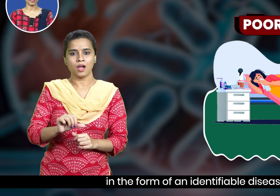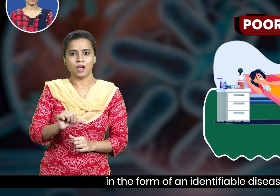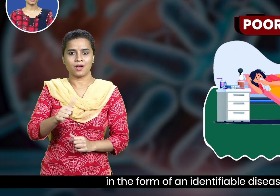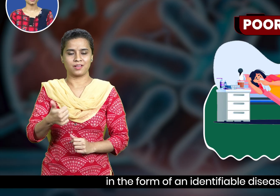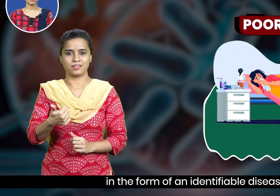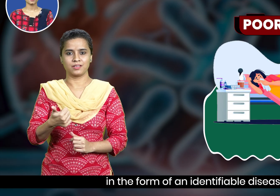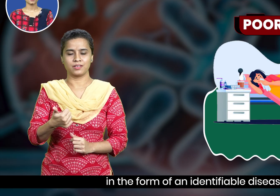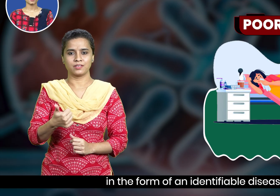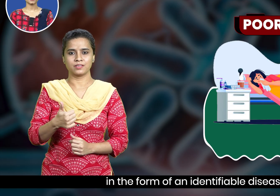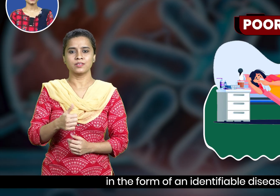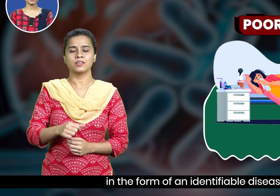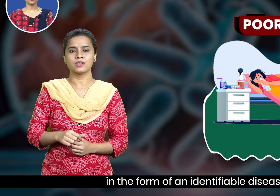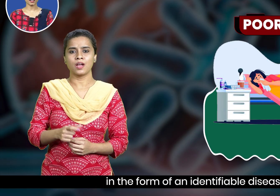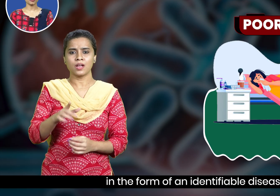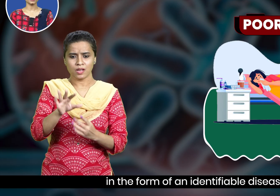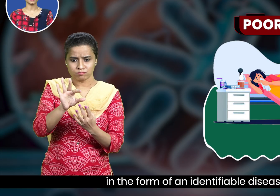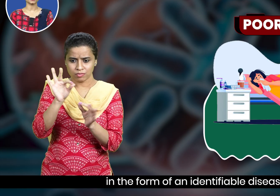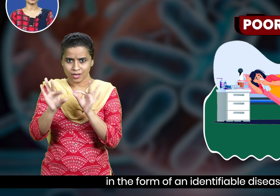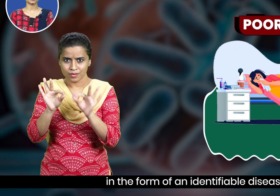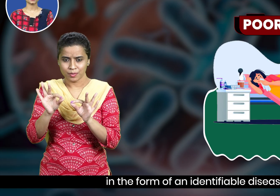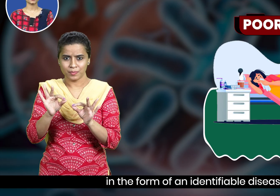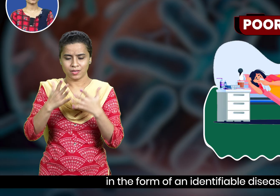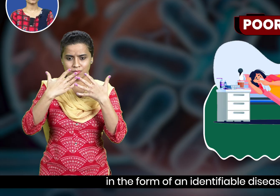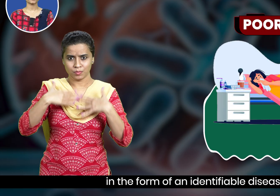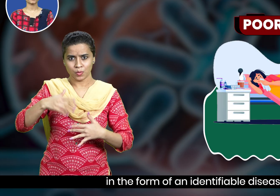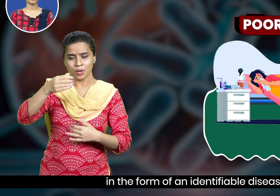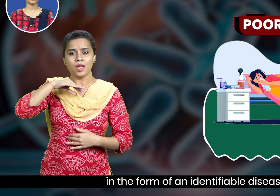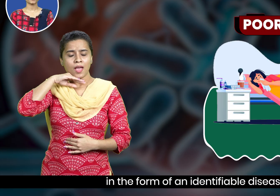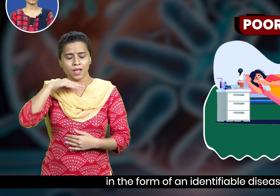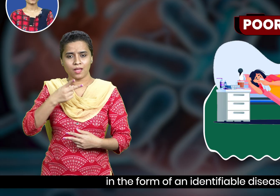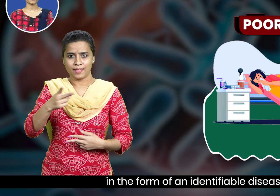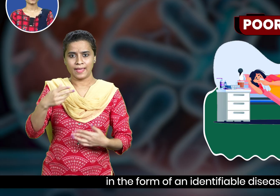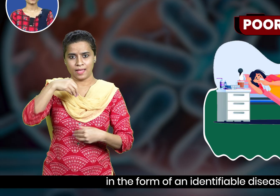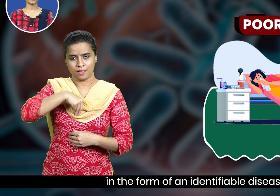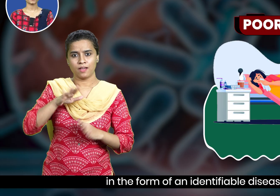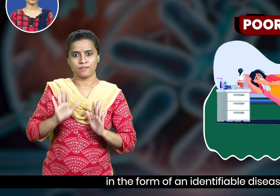of an identifiable disease.